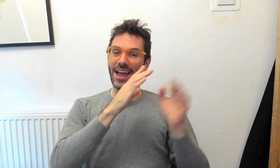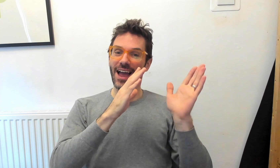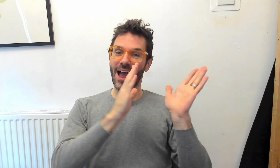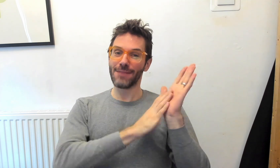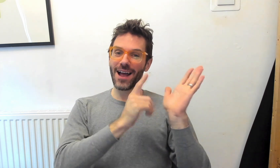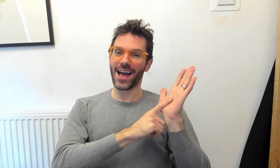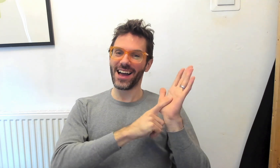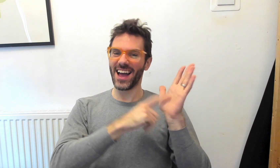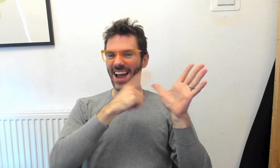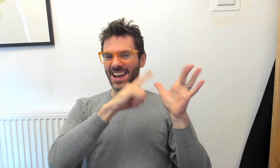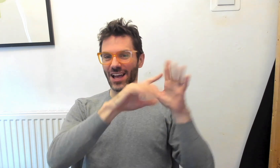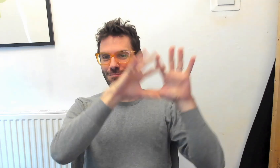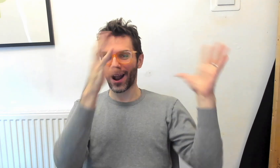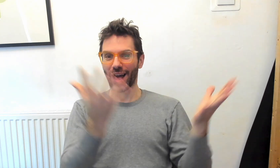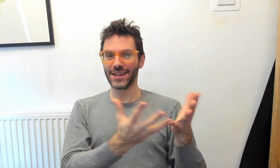the ML AI world,